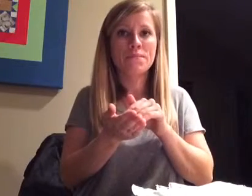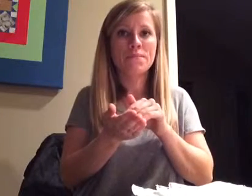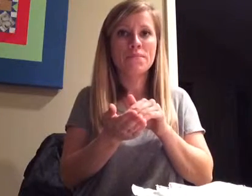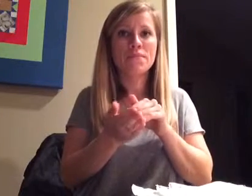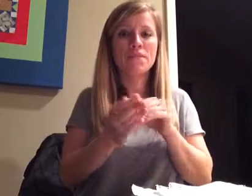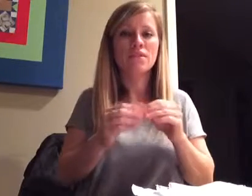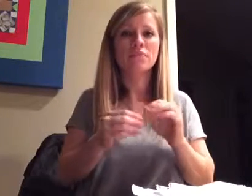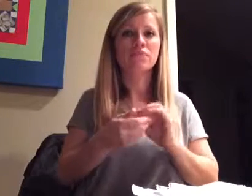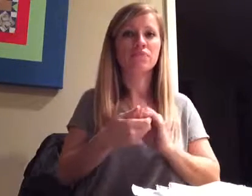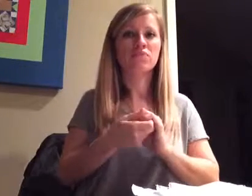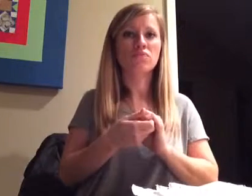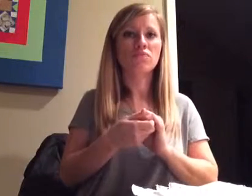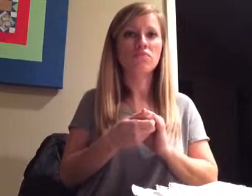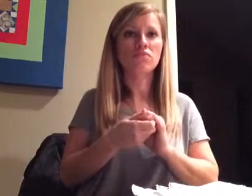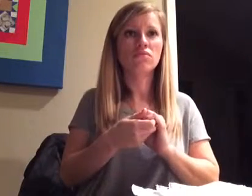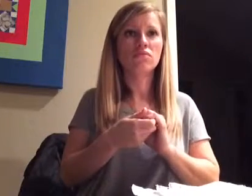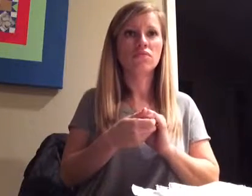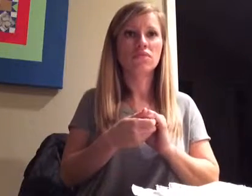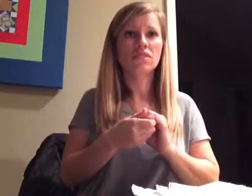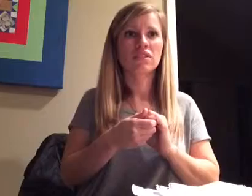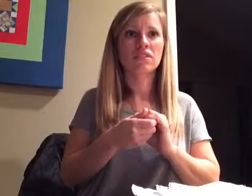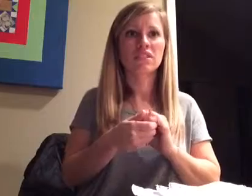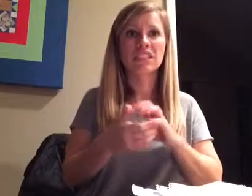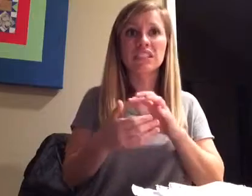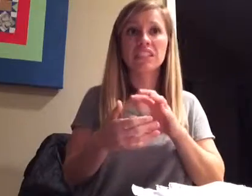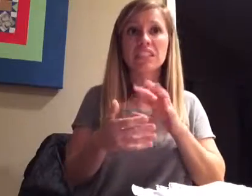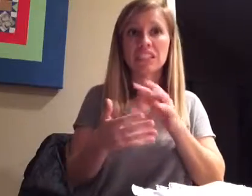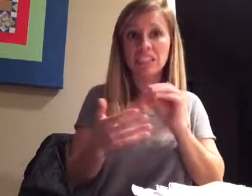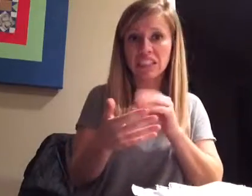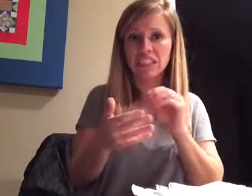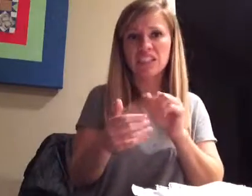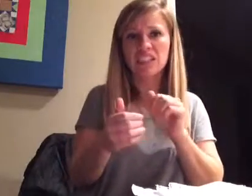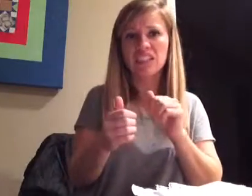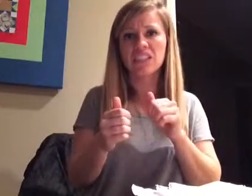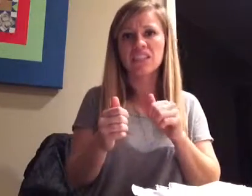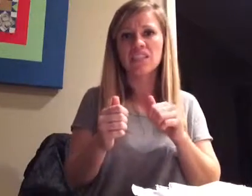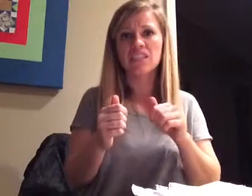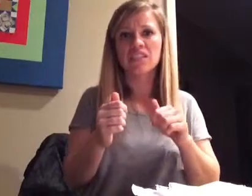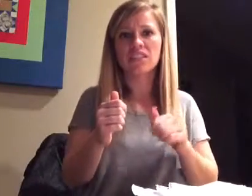qualified teachers are underpaid, and many of our paid teachers are unqualified.